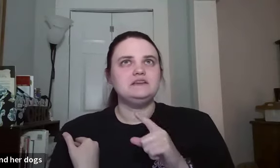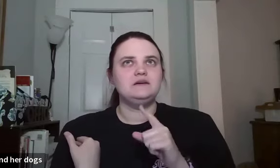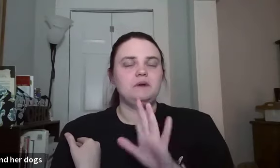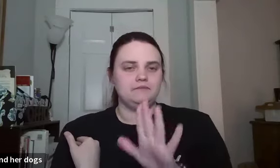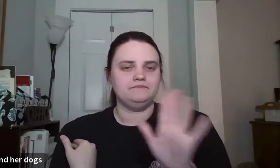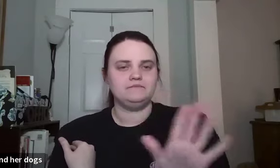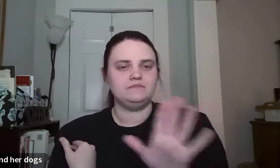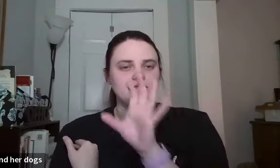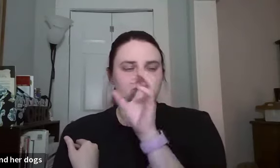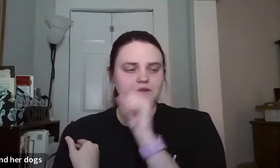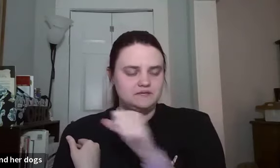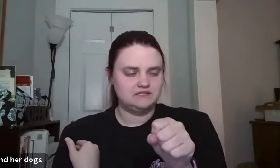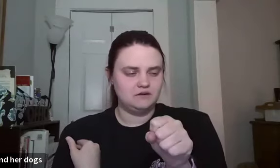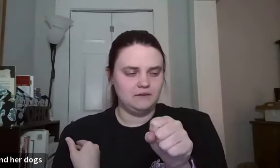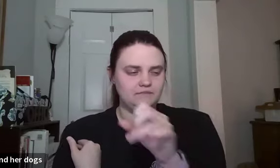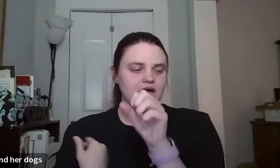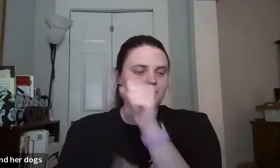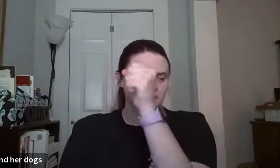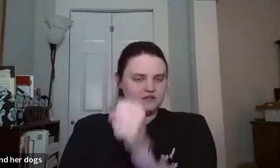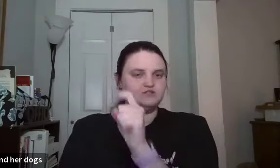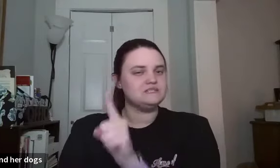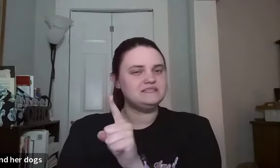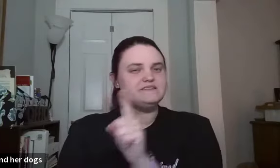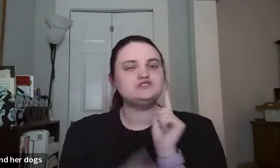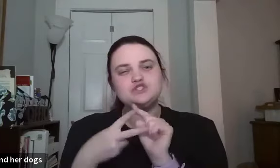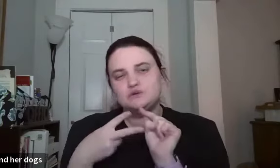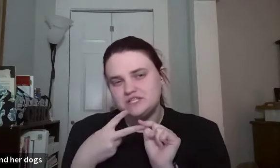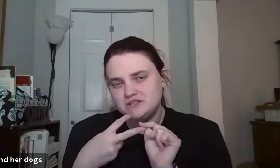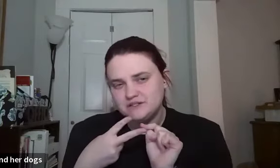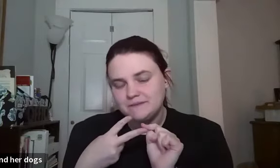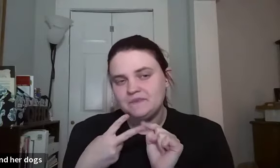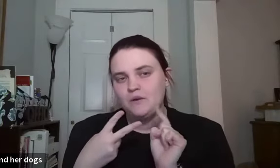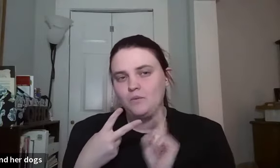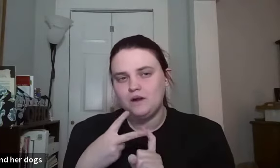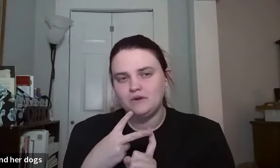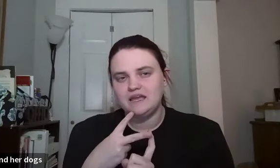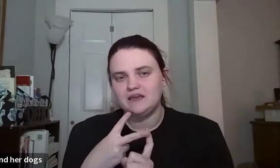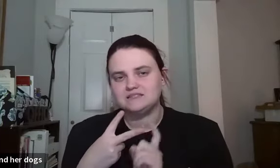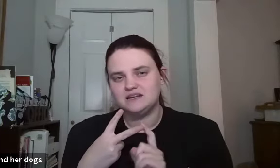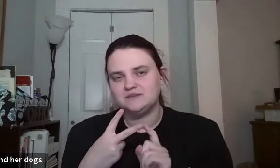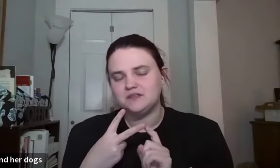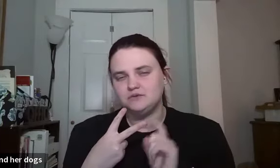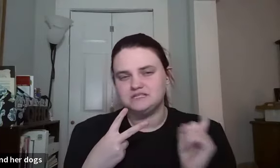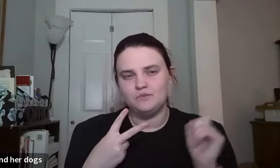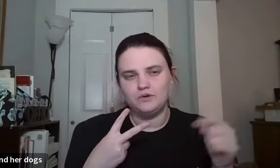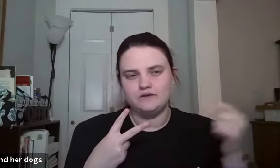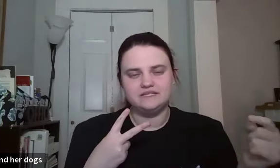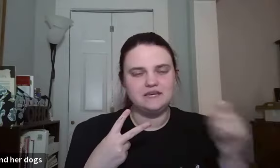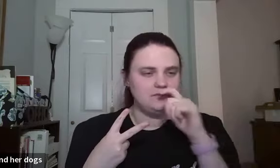Interestingly, well, okay, I'm gonna pause. The reason I say this, there's two ways you can do it. One way is kind of something you'll see more often, and that's